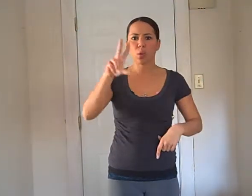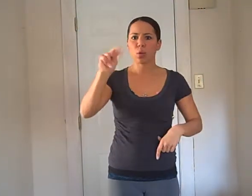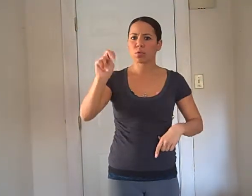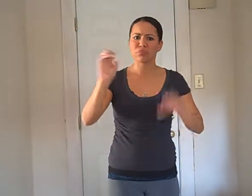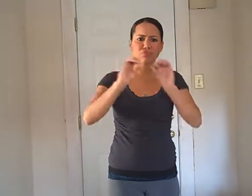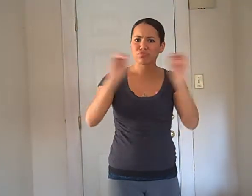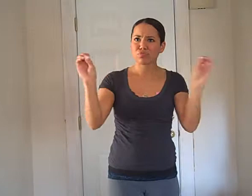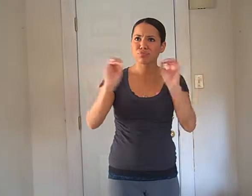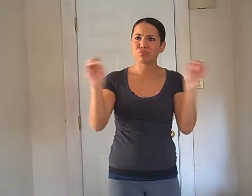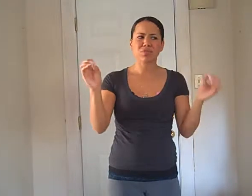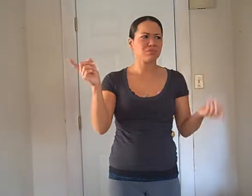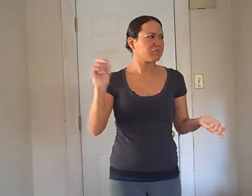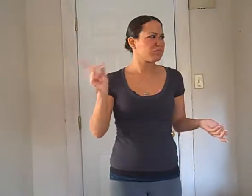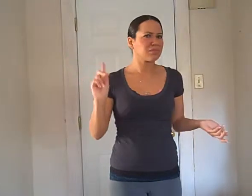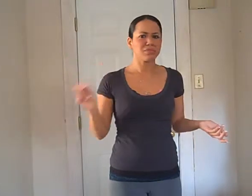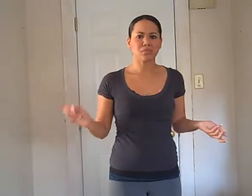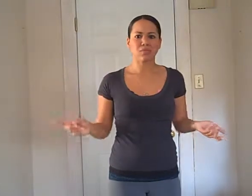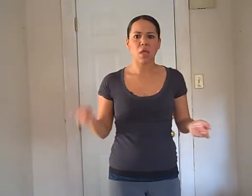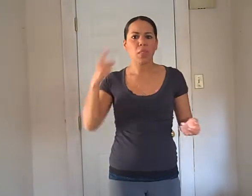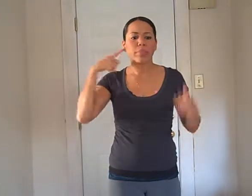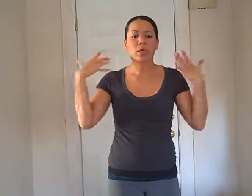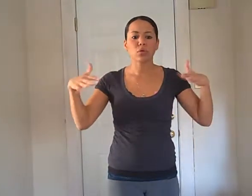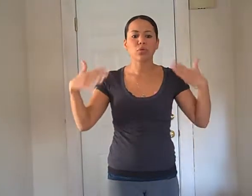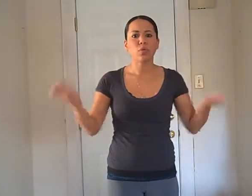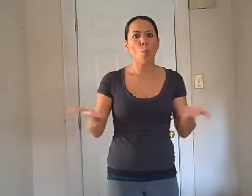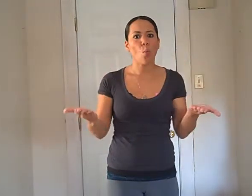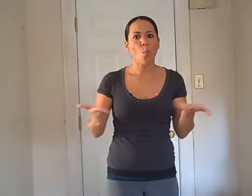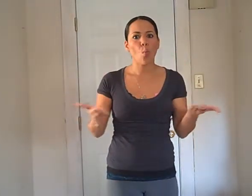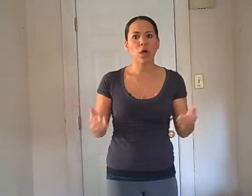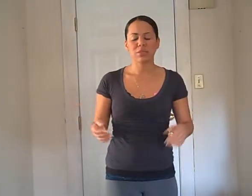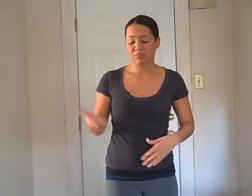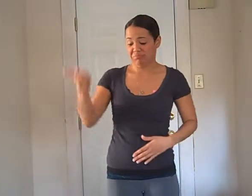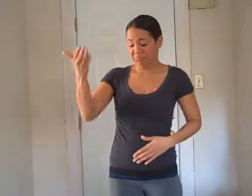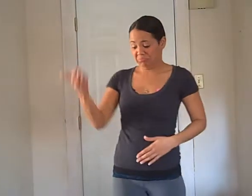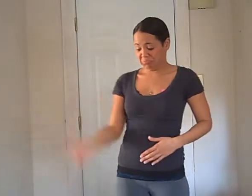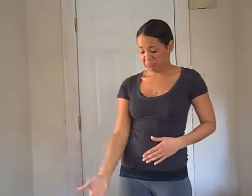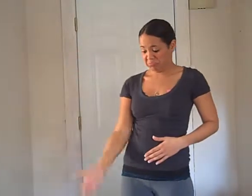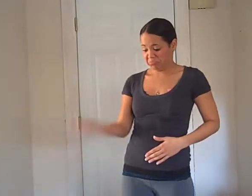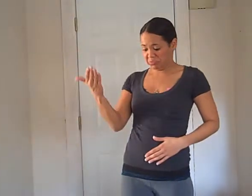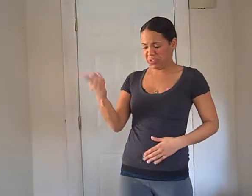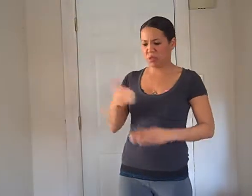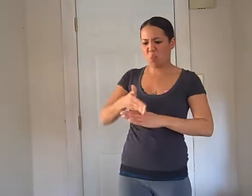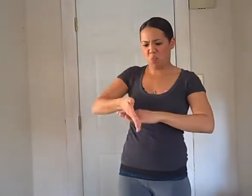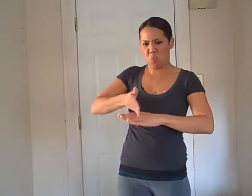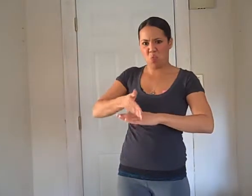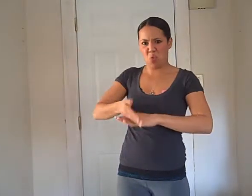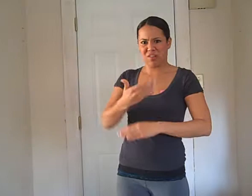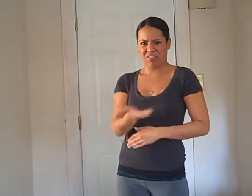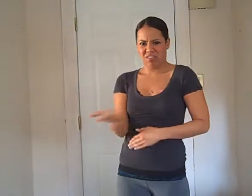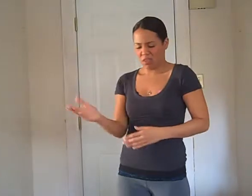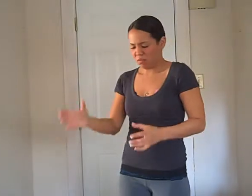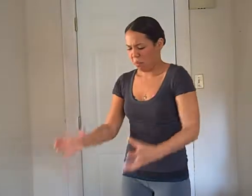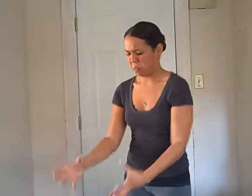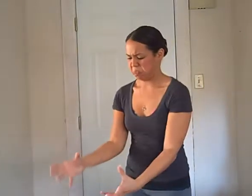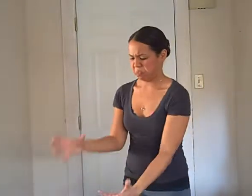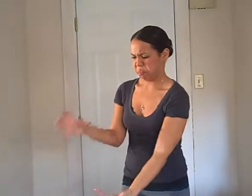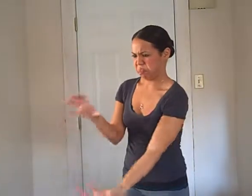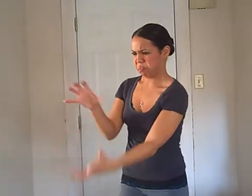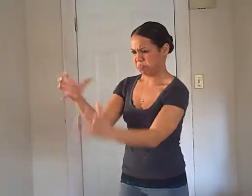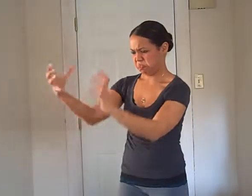was making such a racket was a wooden object covered in magically turning cogs and wheels. It looked like the bizarre offspring